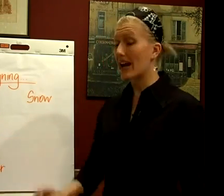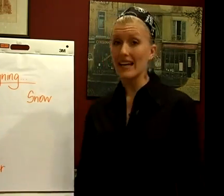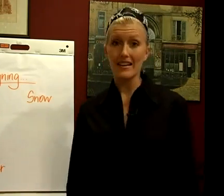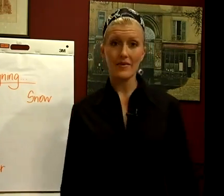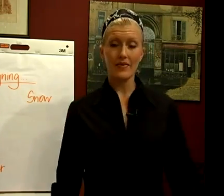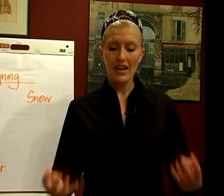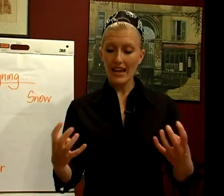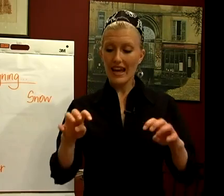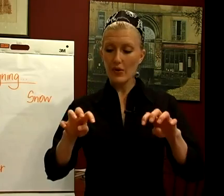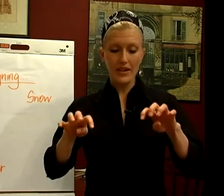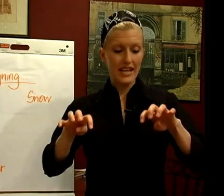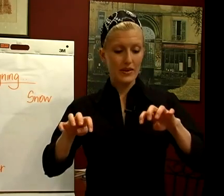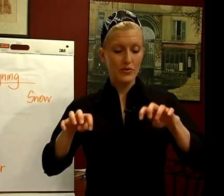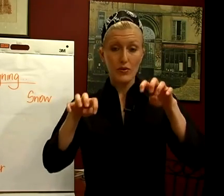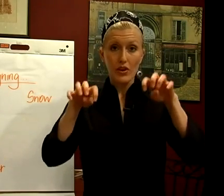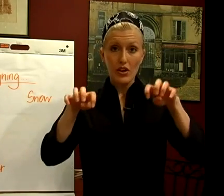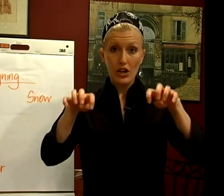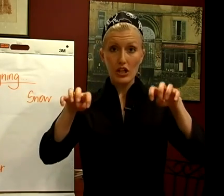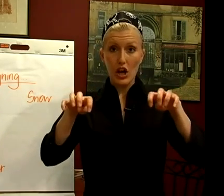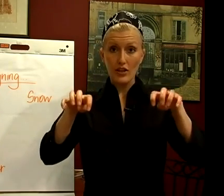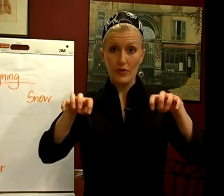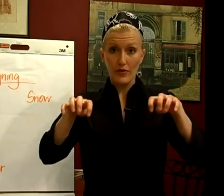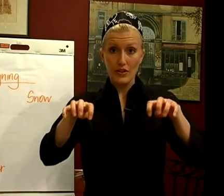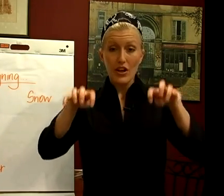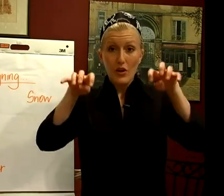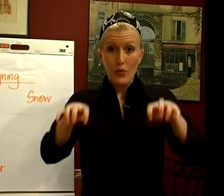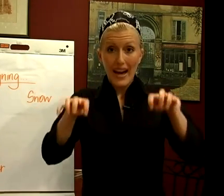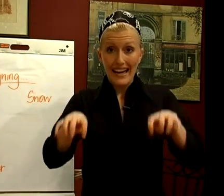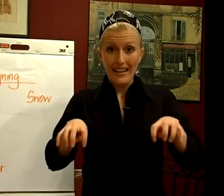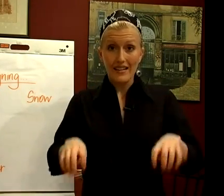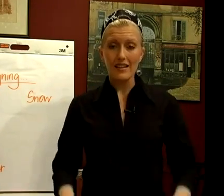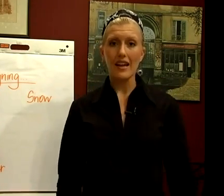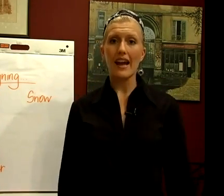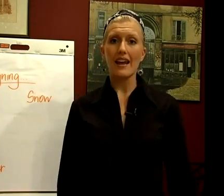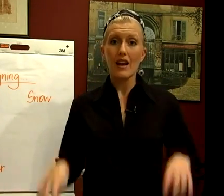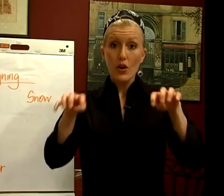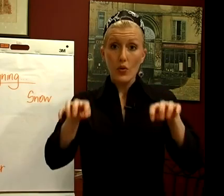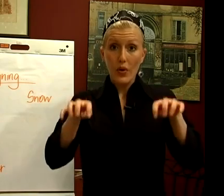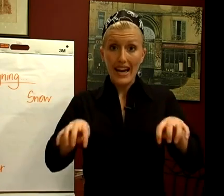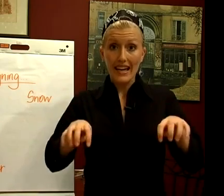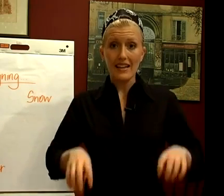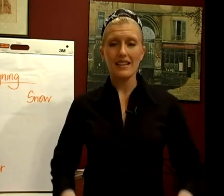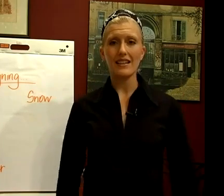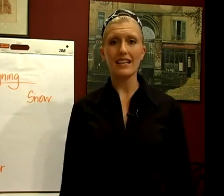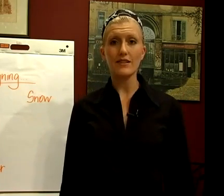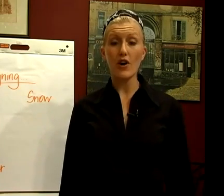Rain. Again, you want to take those sort of claws with your fingers. Rain. Rain. Like it's